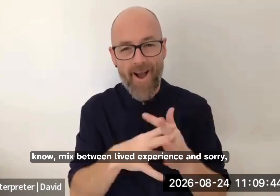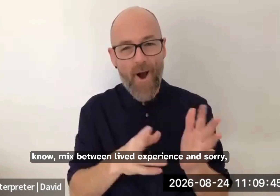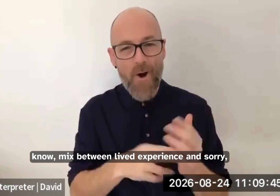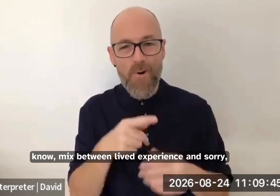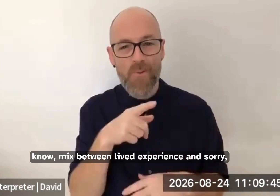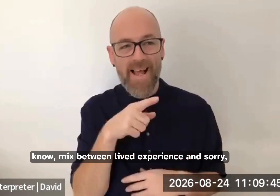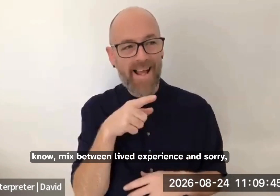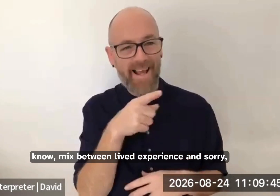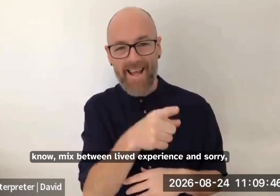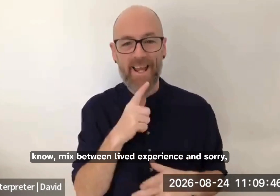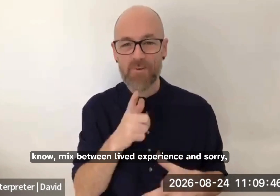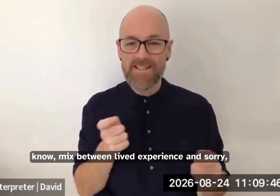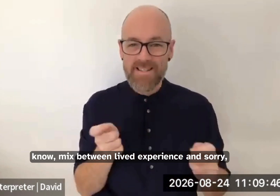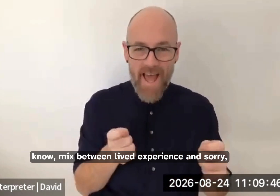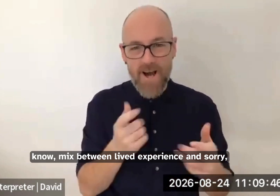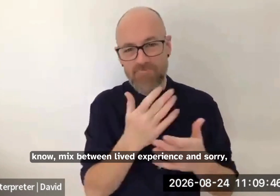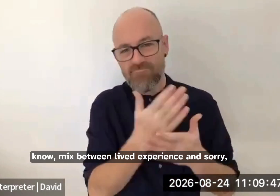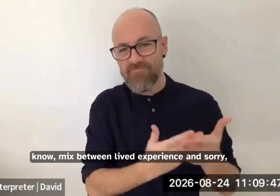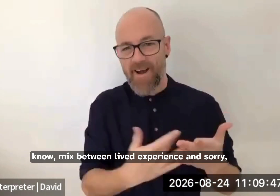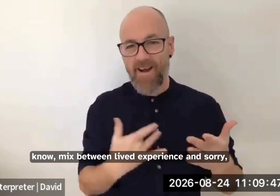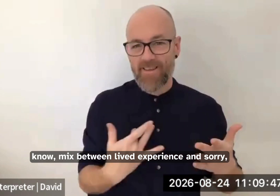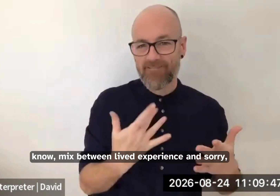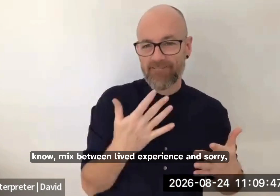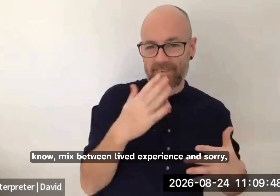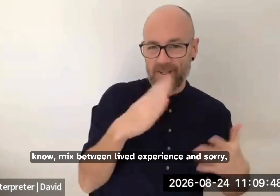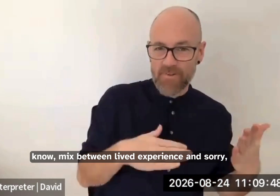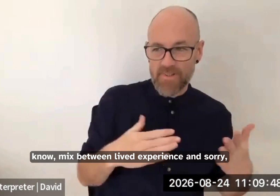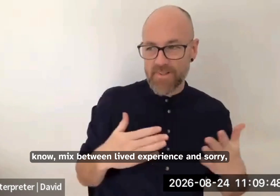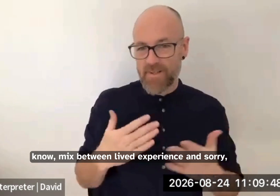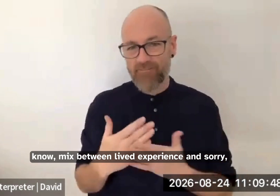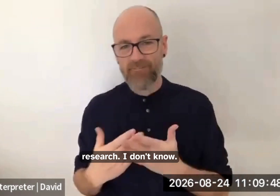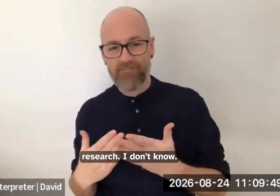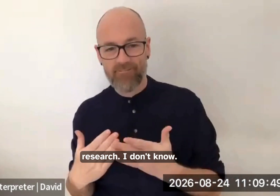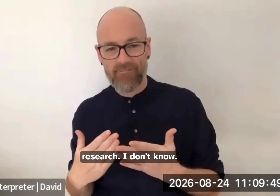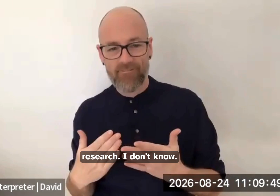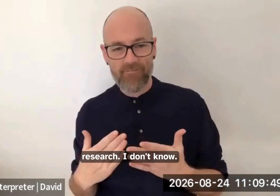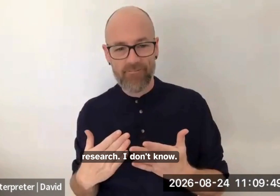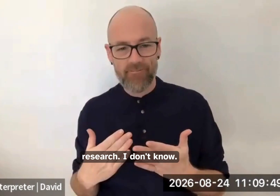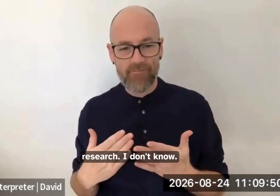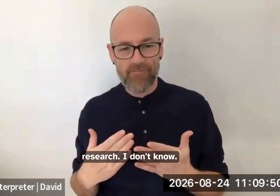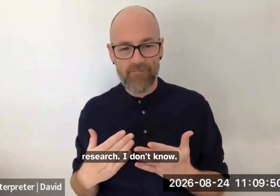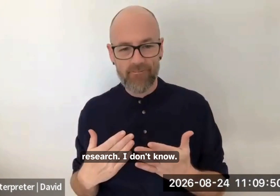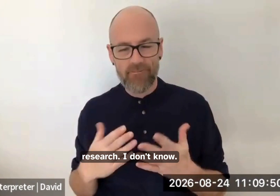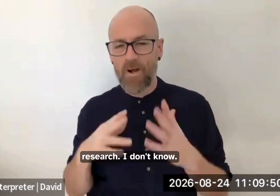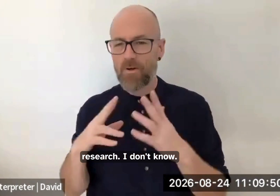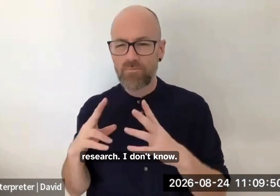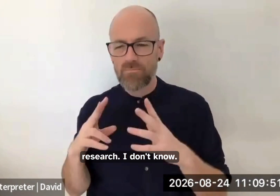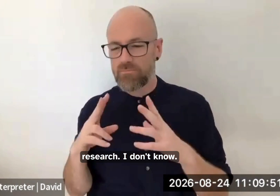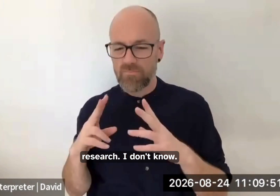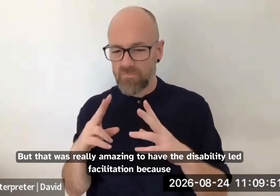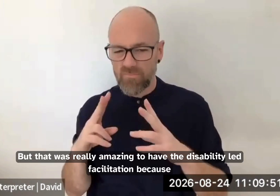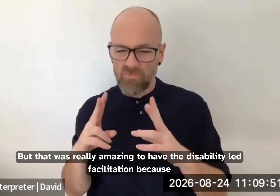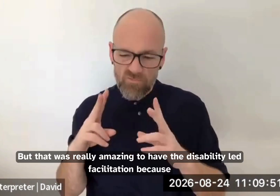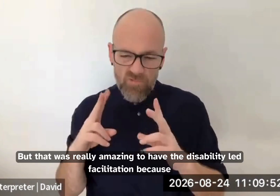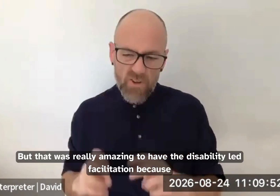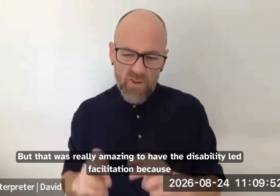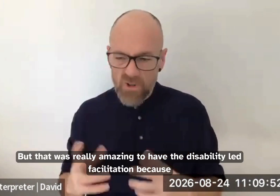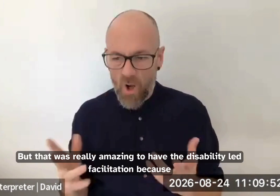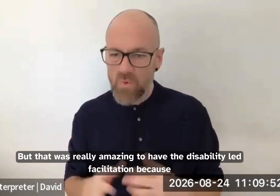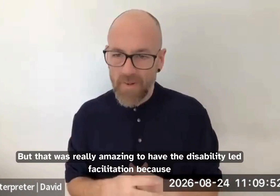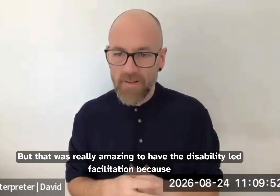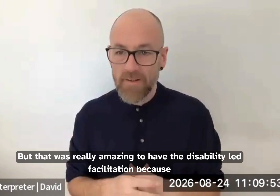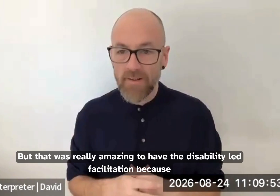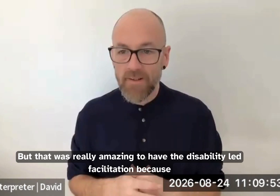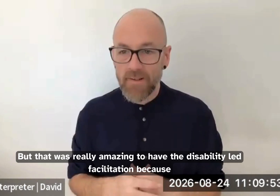mix between lived experience and sorry, research. I don't know. But that was